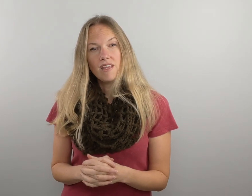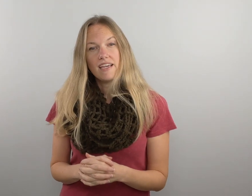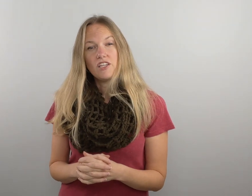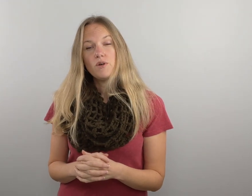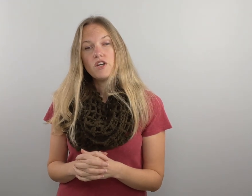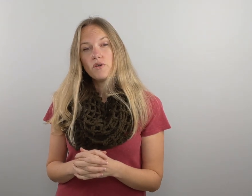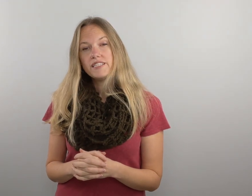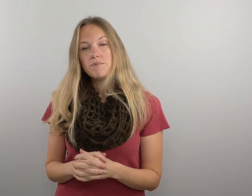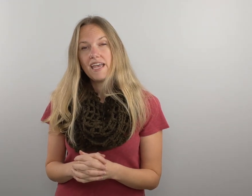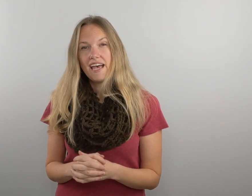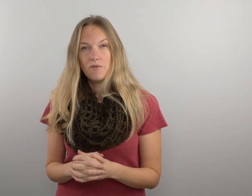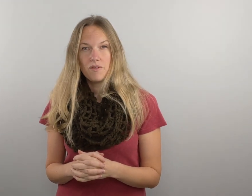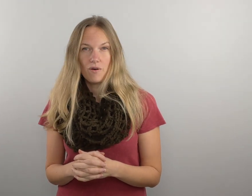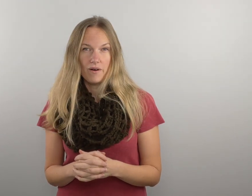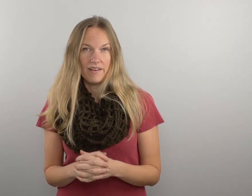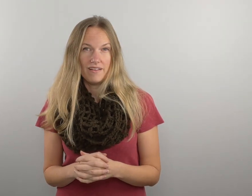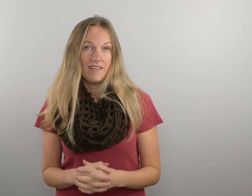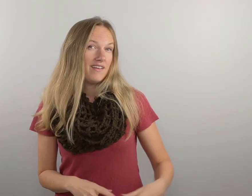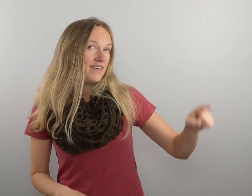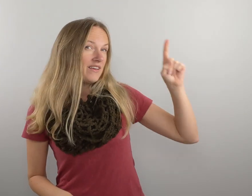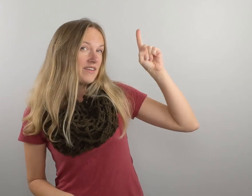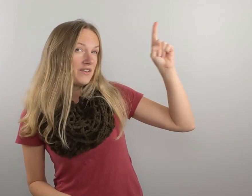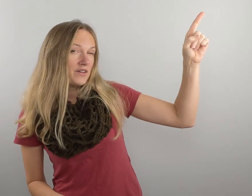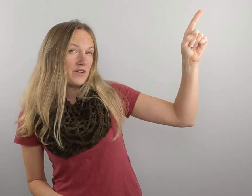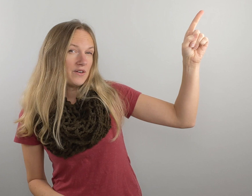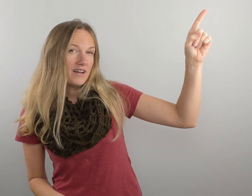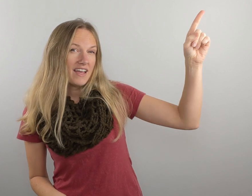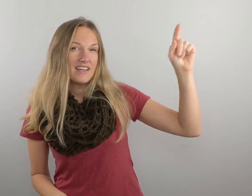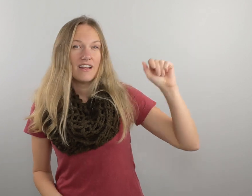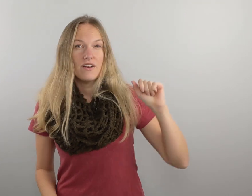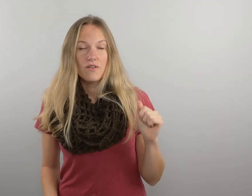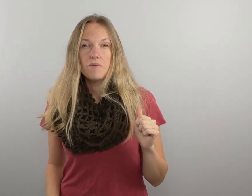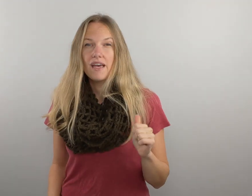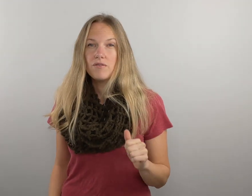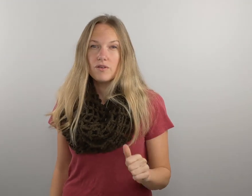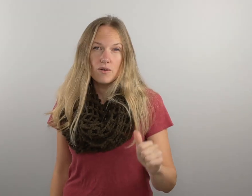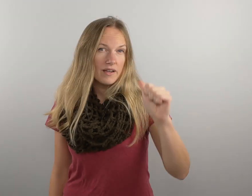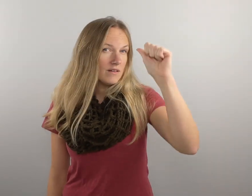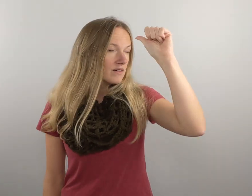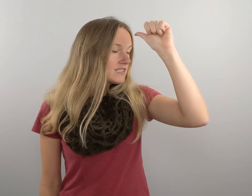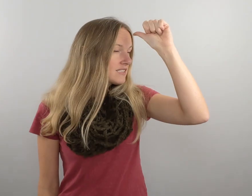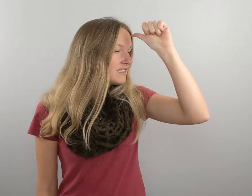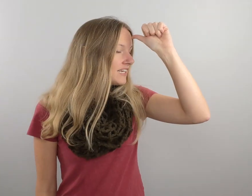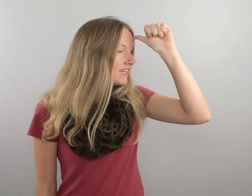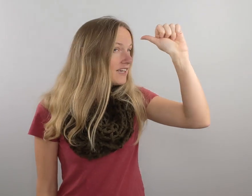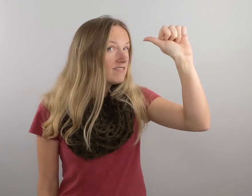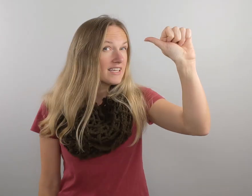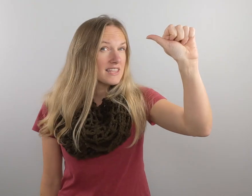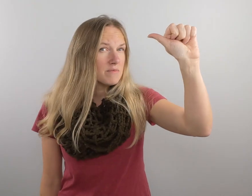Okay, you anoint my head with oil. You, and then anoint my head with oil. We're just gonna take kind of like a thumbs